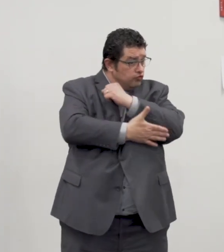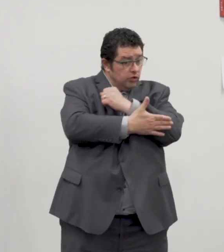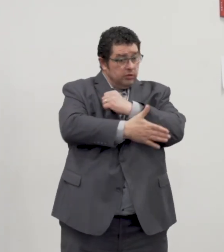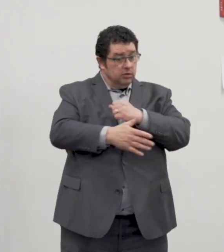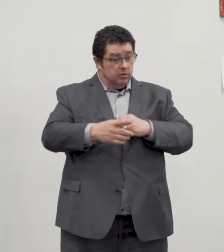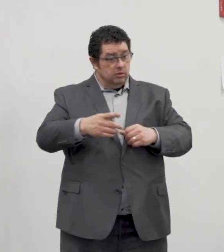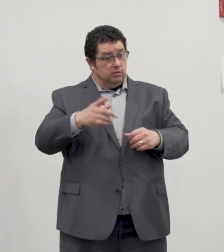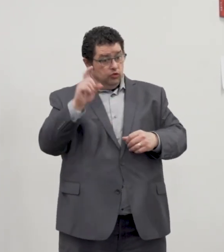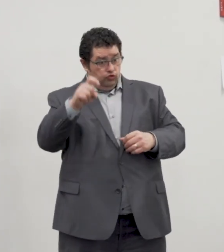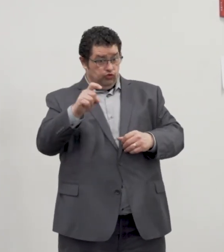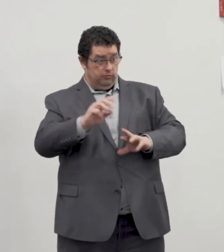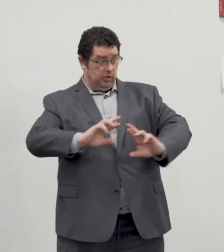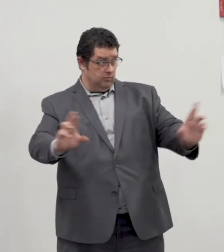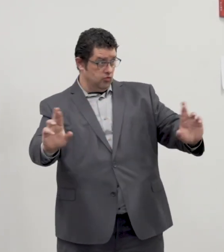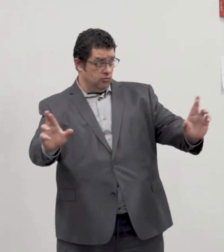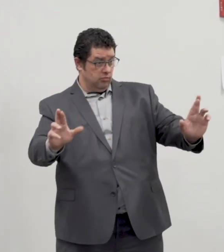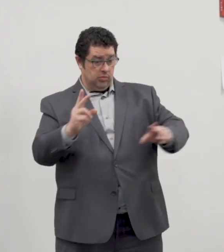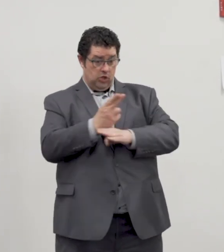mask and being prepared to